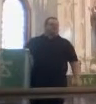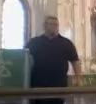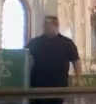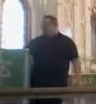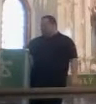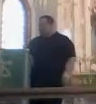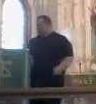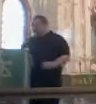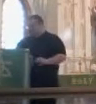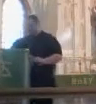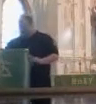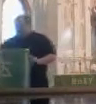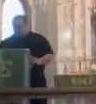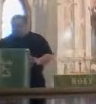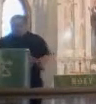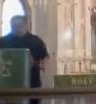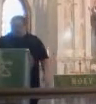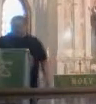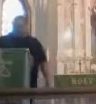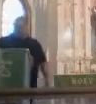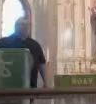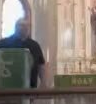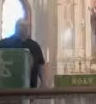the kingdom of God, to reach one more lost person.